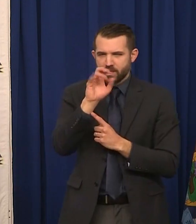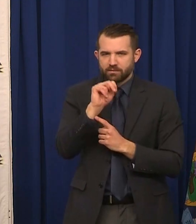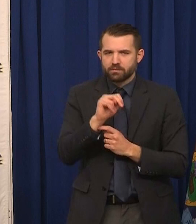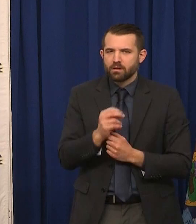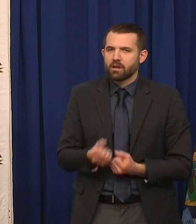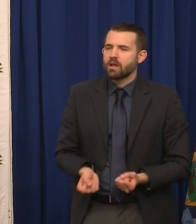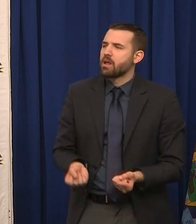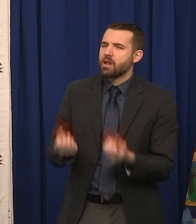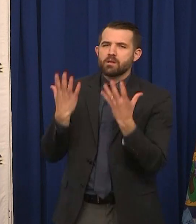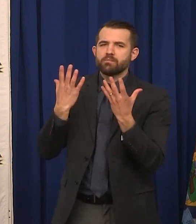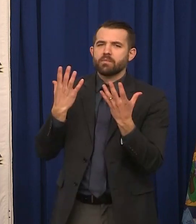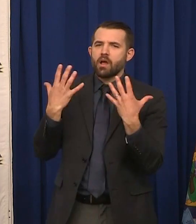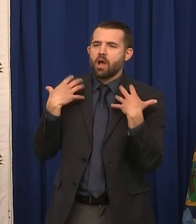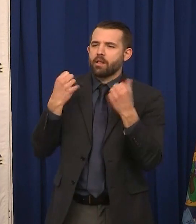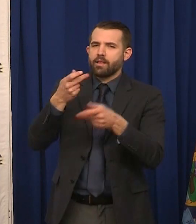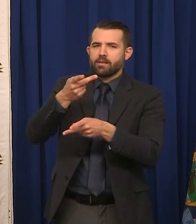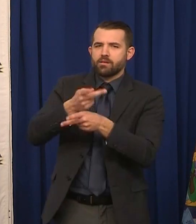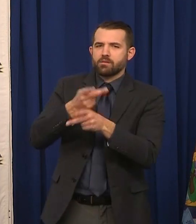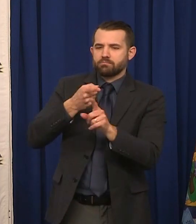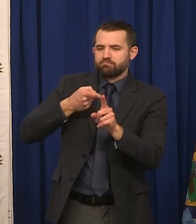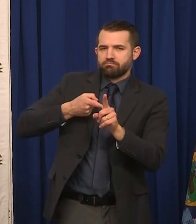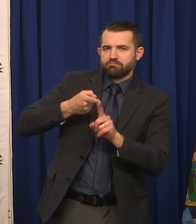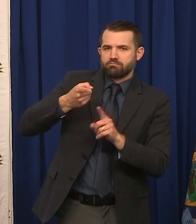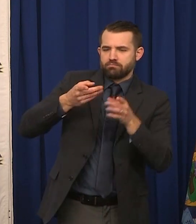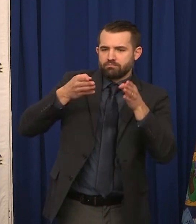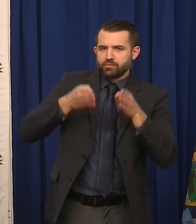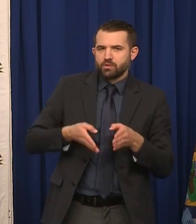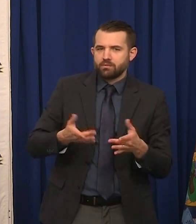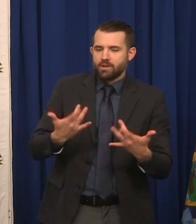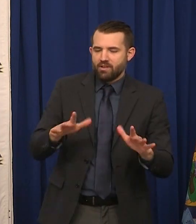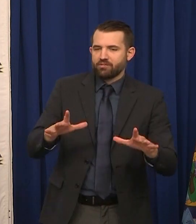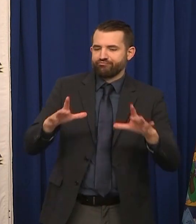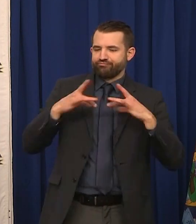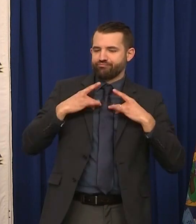have been affected? The number of healthcare workers still stands at